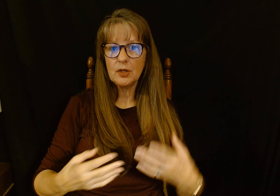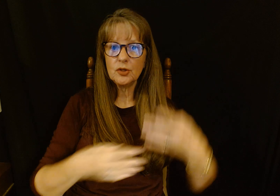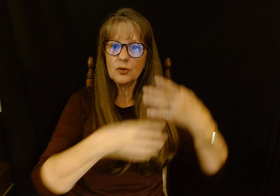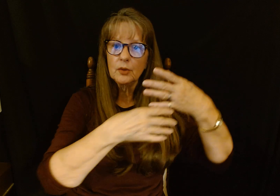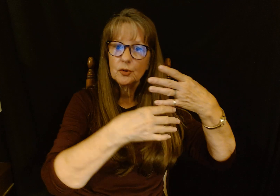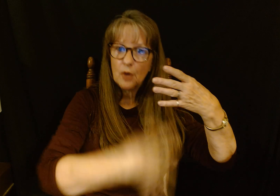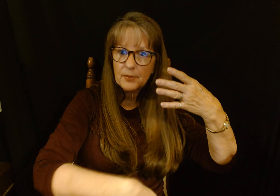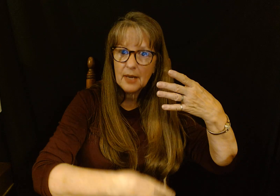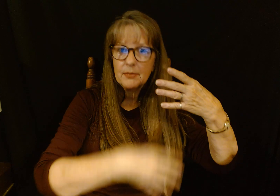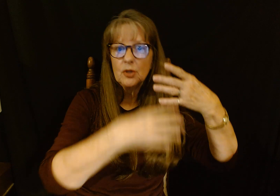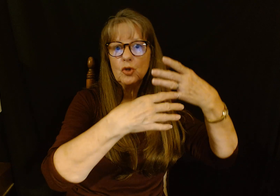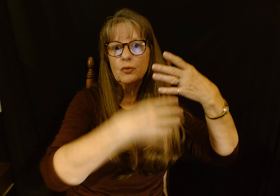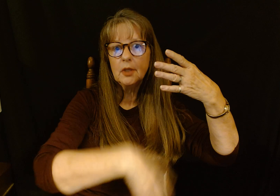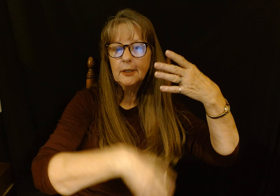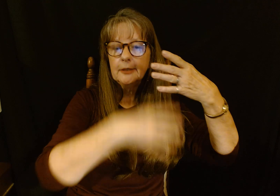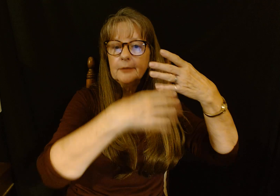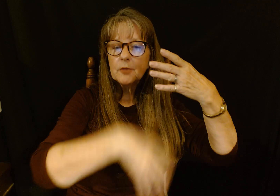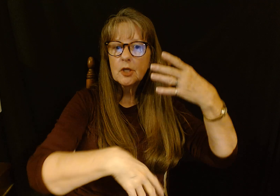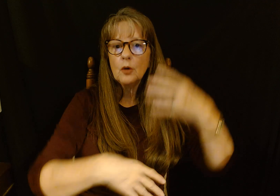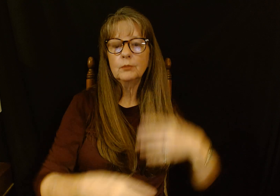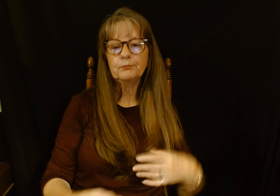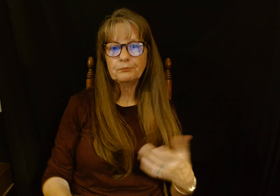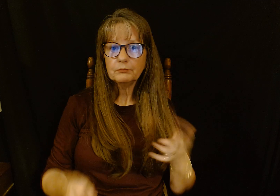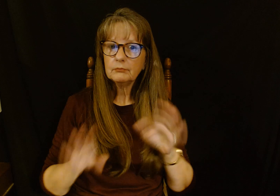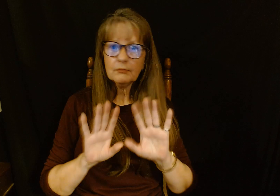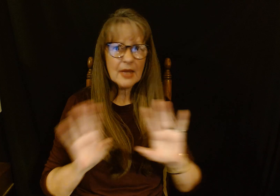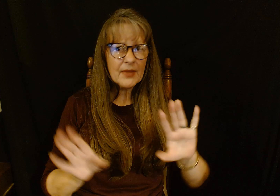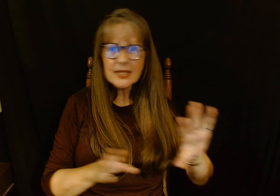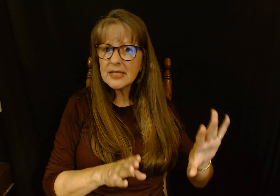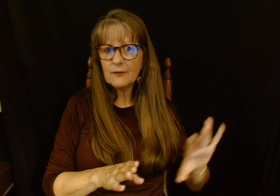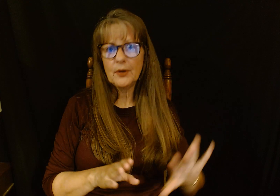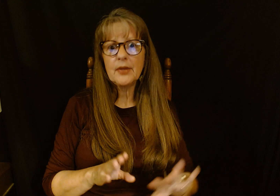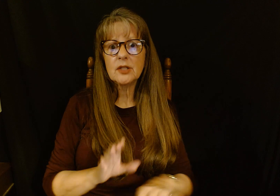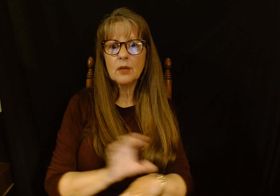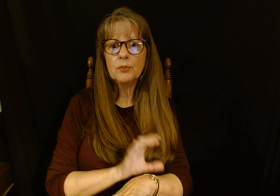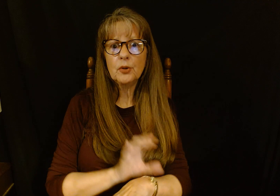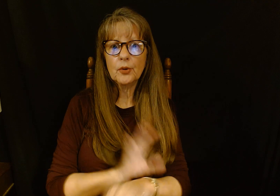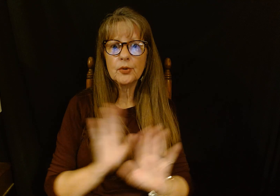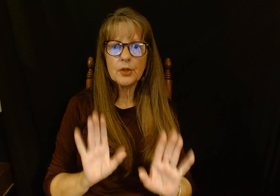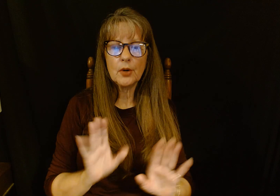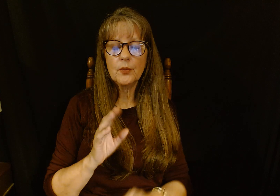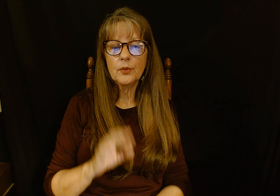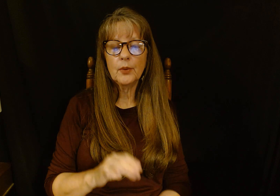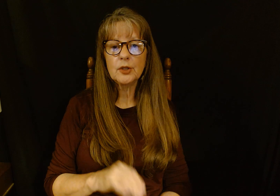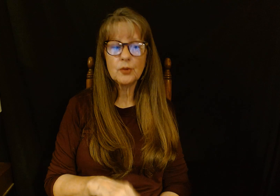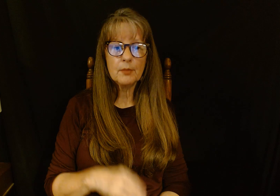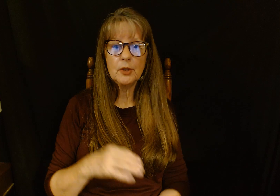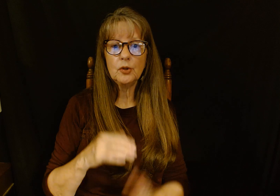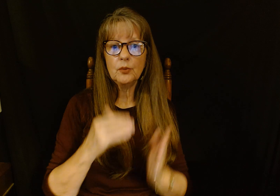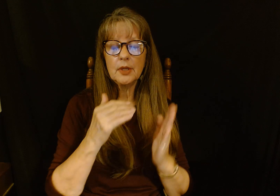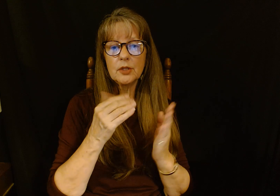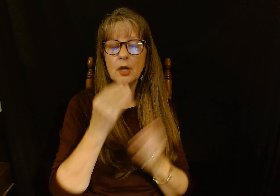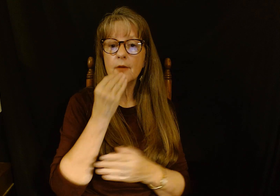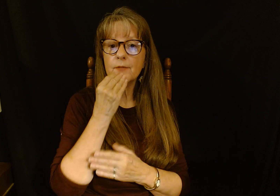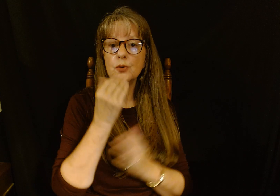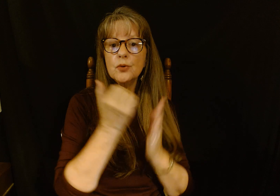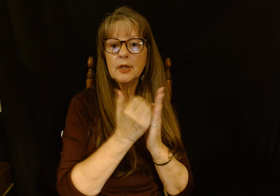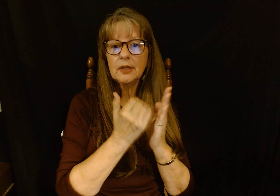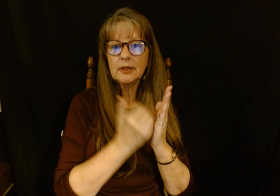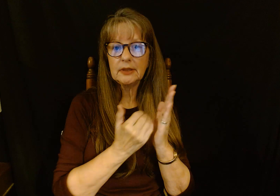do, or a drop down menu. So that's different. That's computer. So the restaurant menu is food